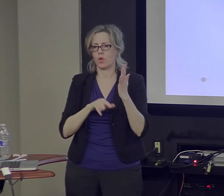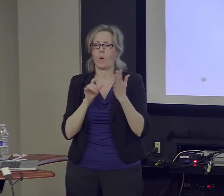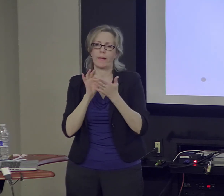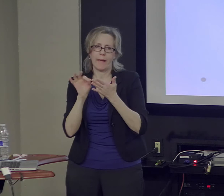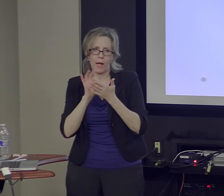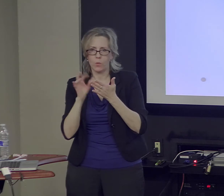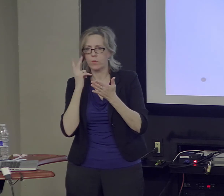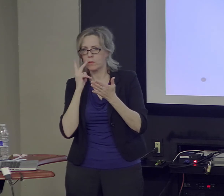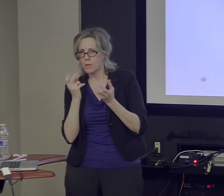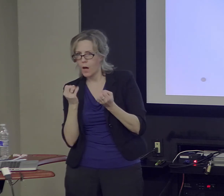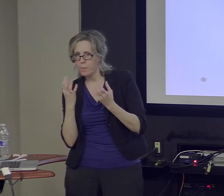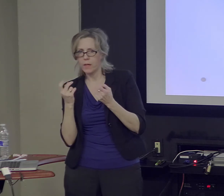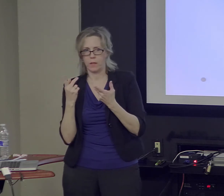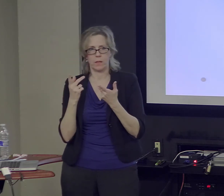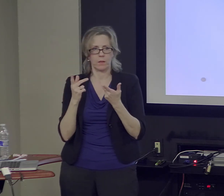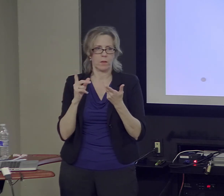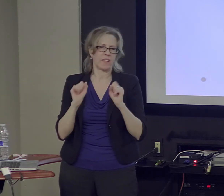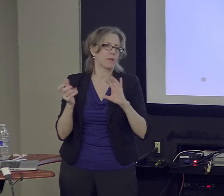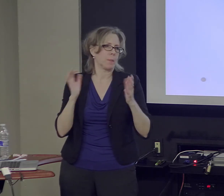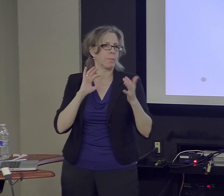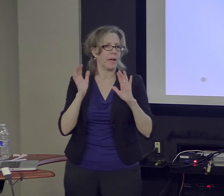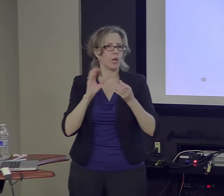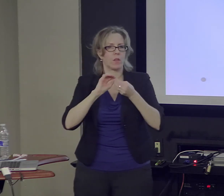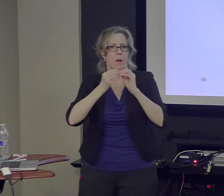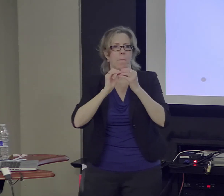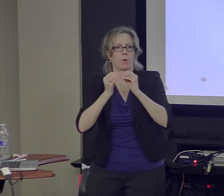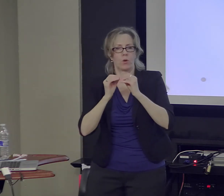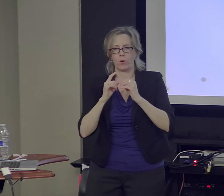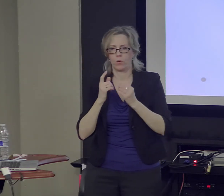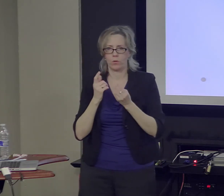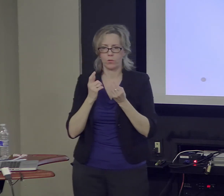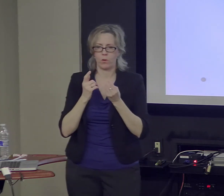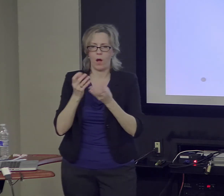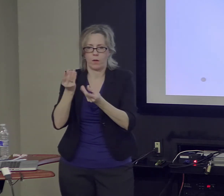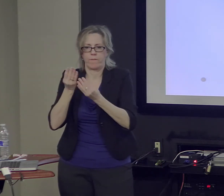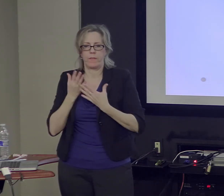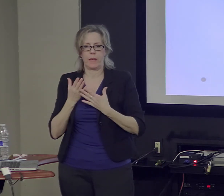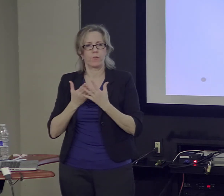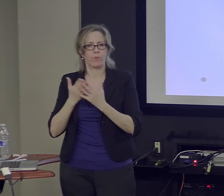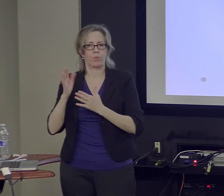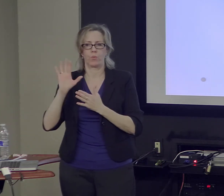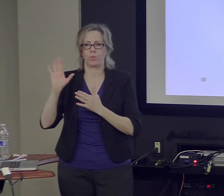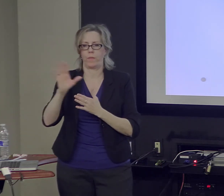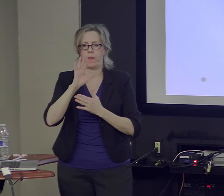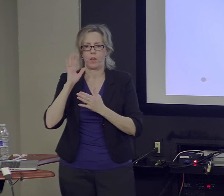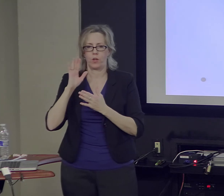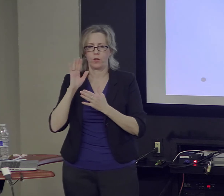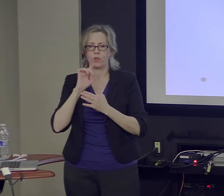There were about 58 propositions in the text,